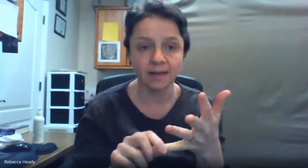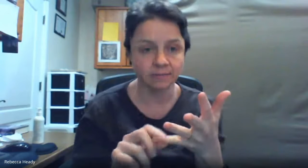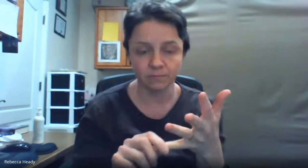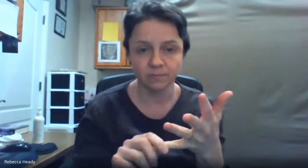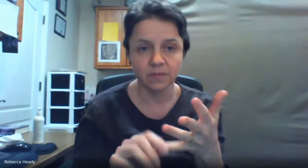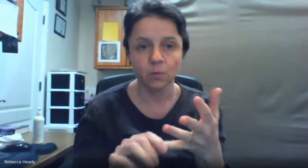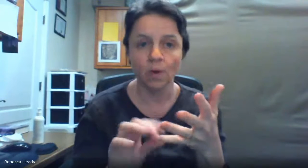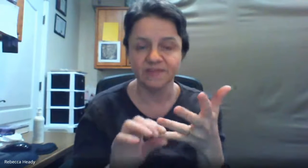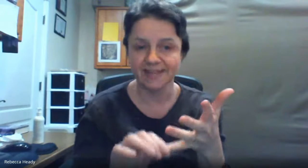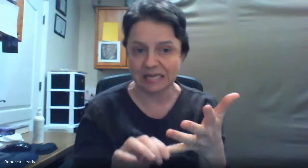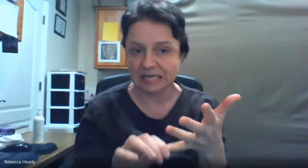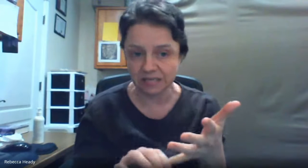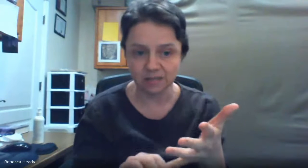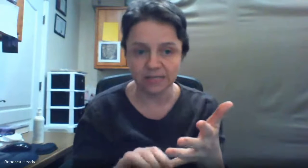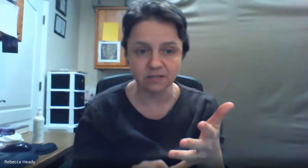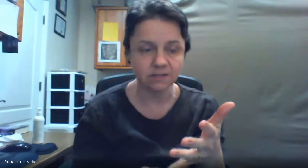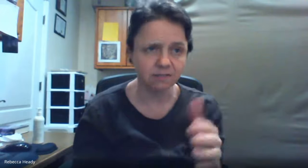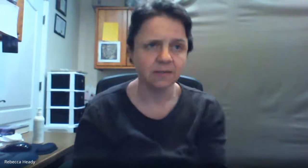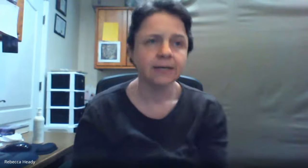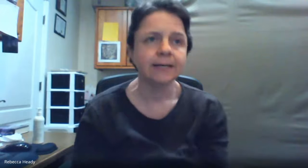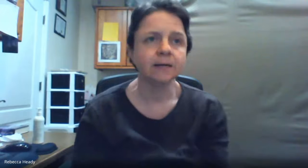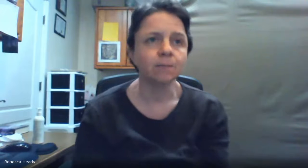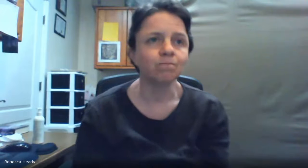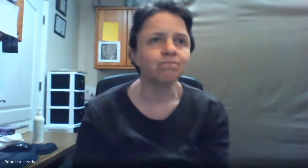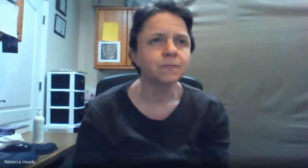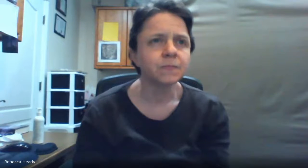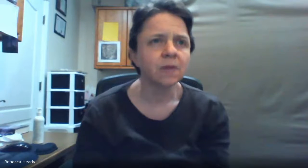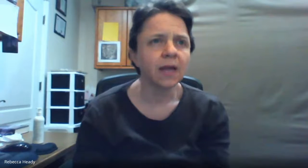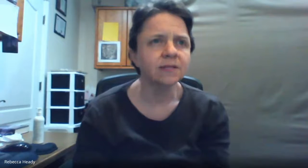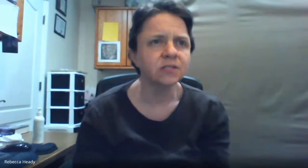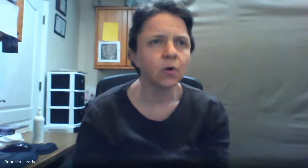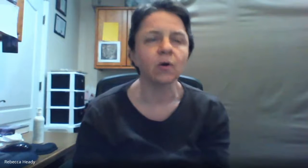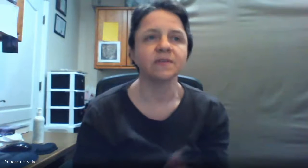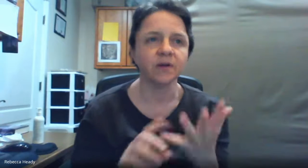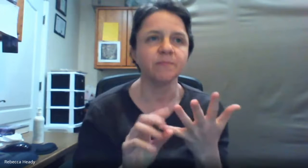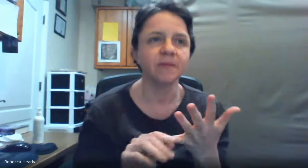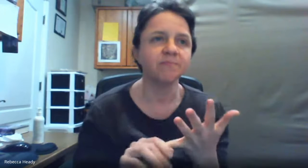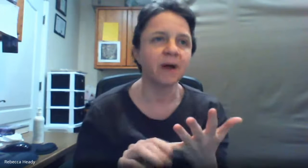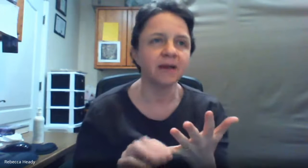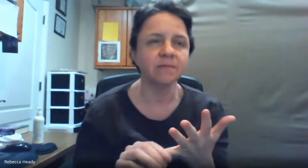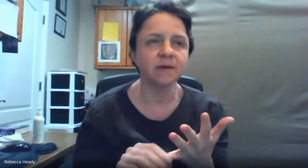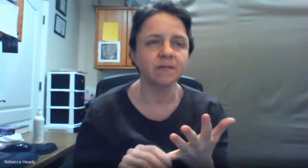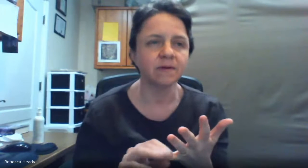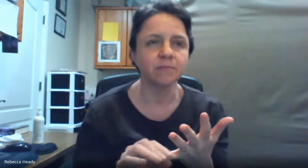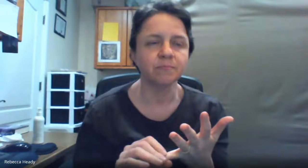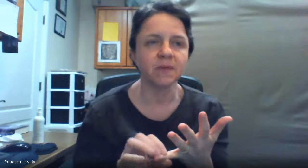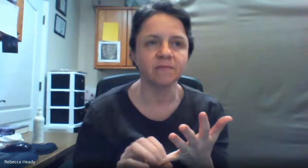like, what the sign is. And so, or sorry, body, the